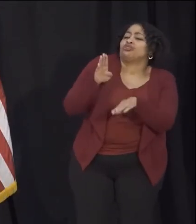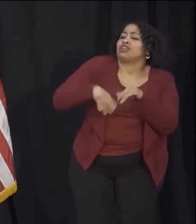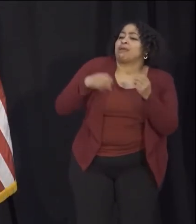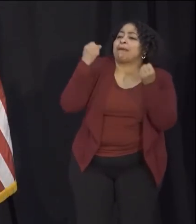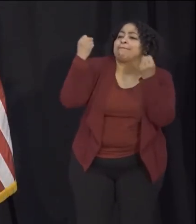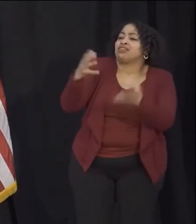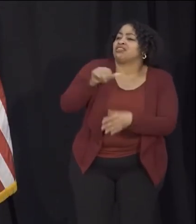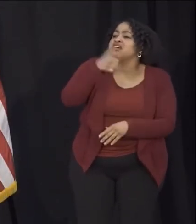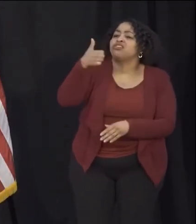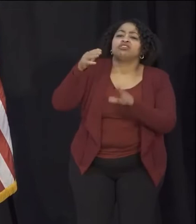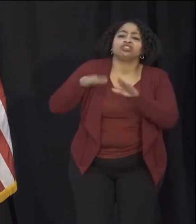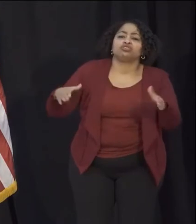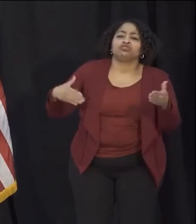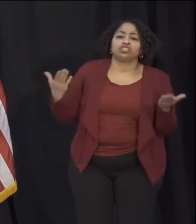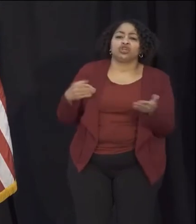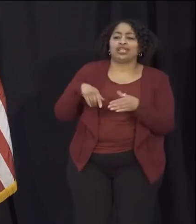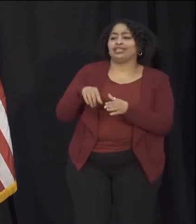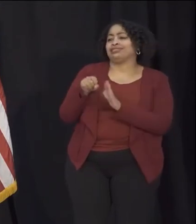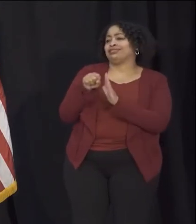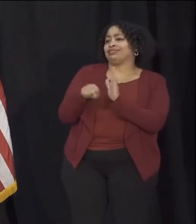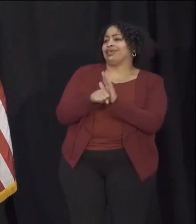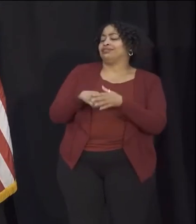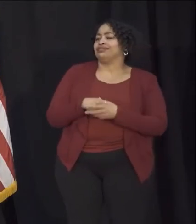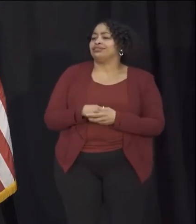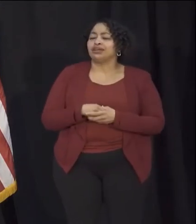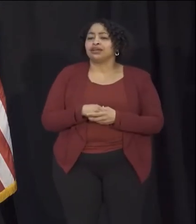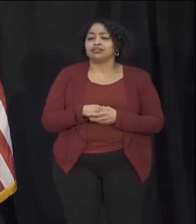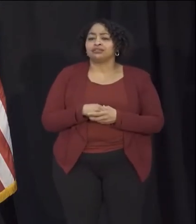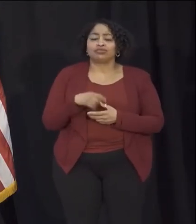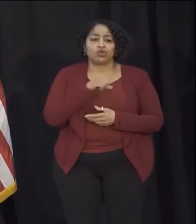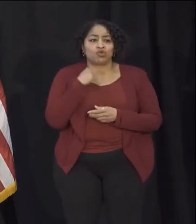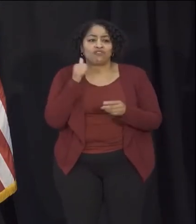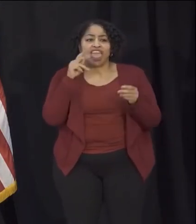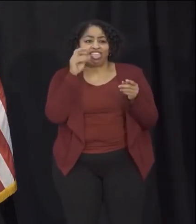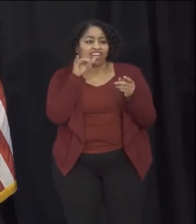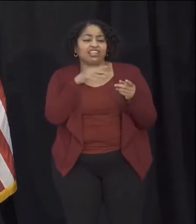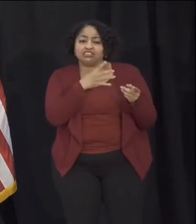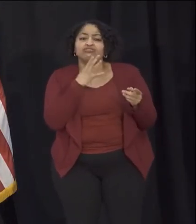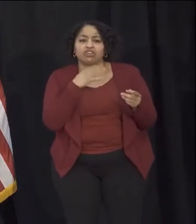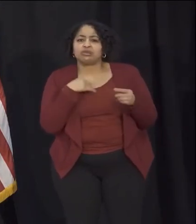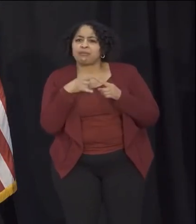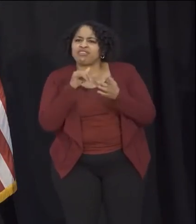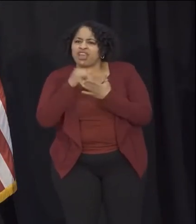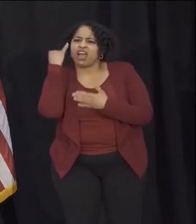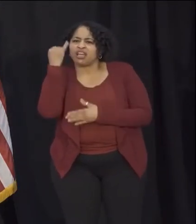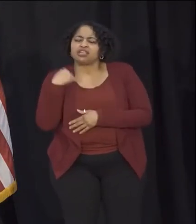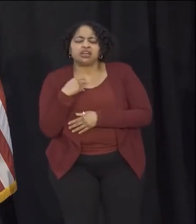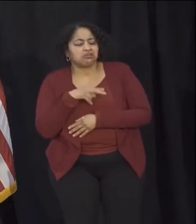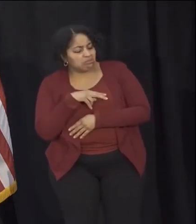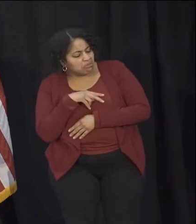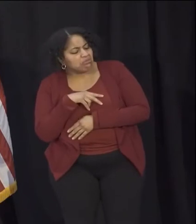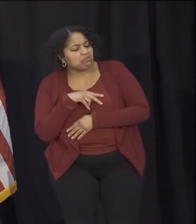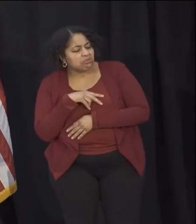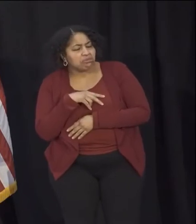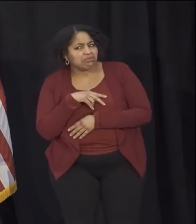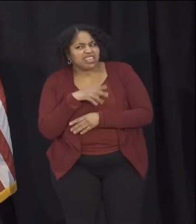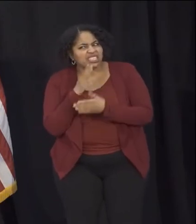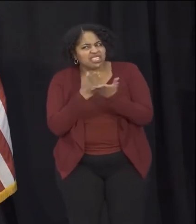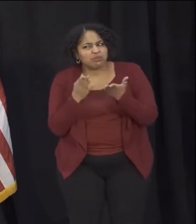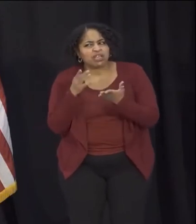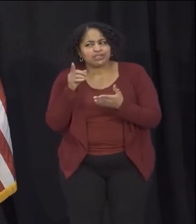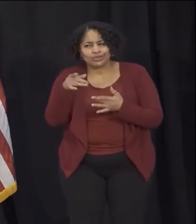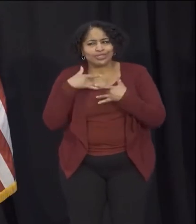many other children in the state. And Reverend Anthony had talked to me about this idea, and some things you just